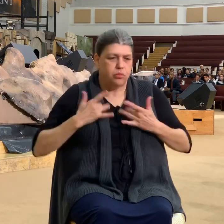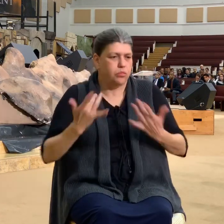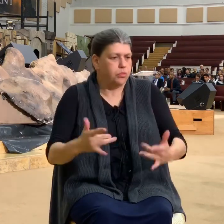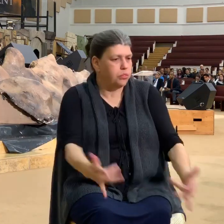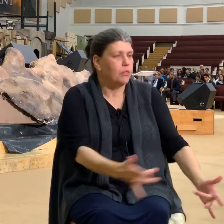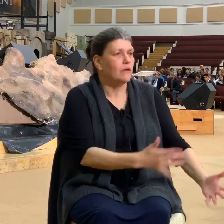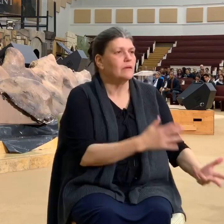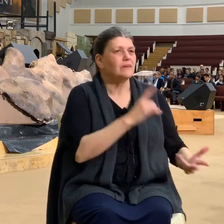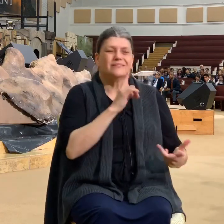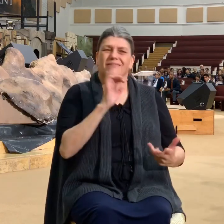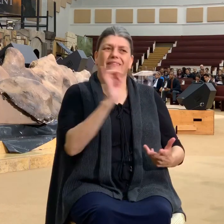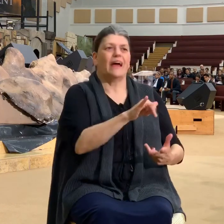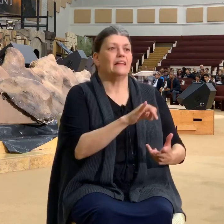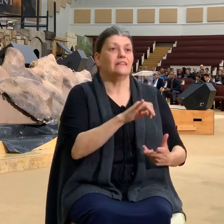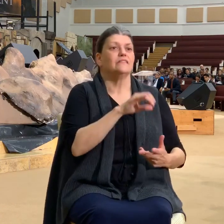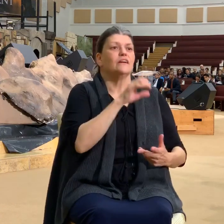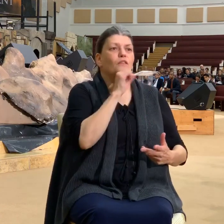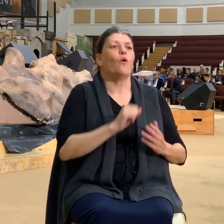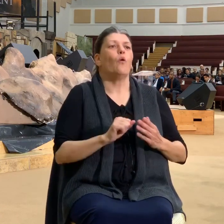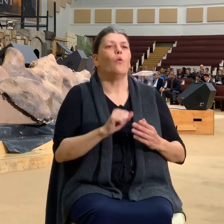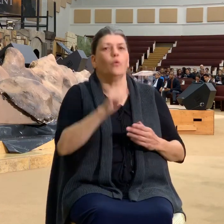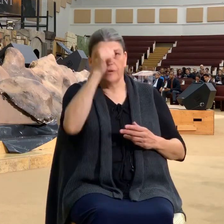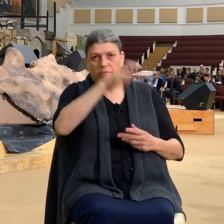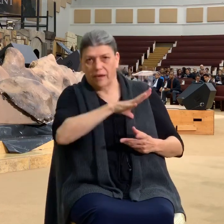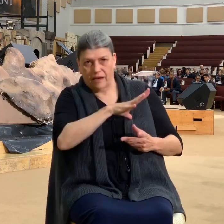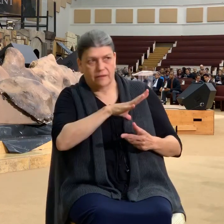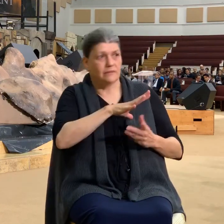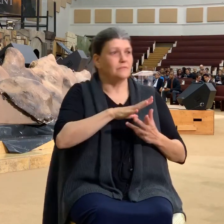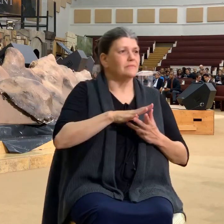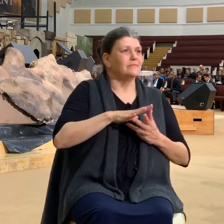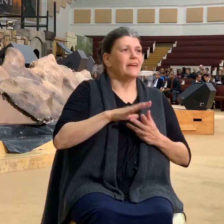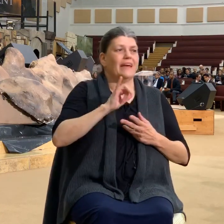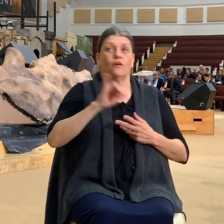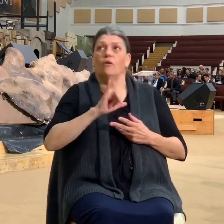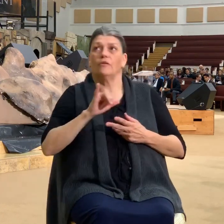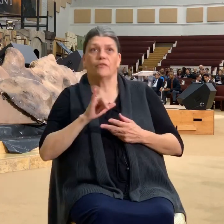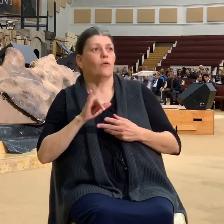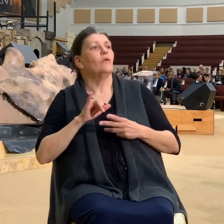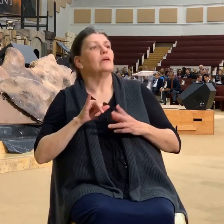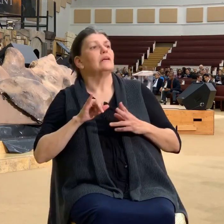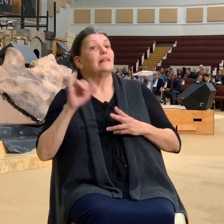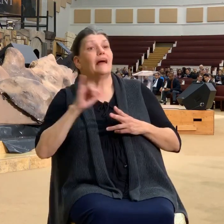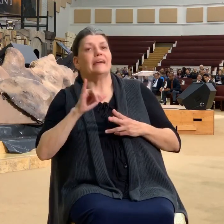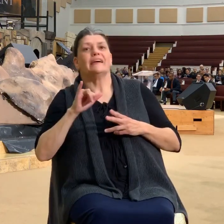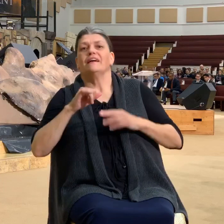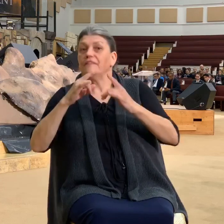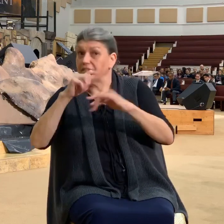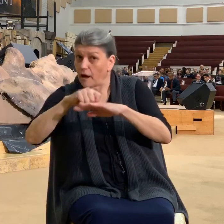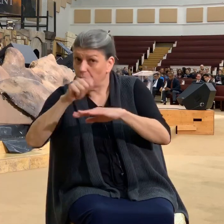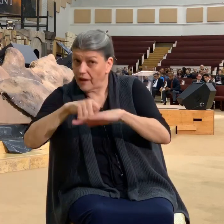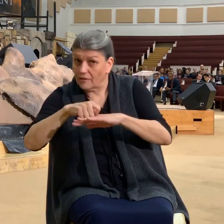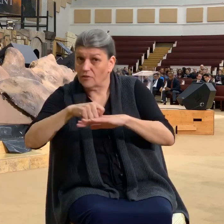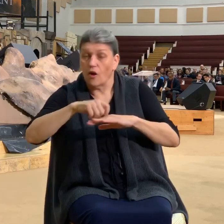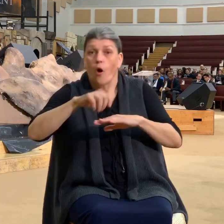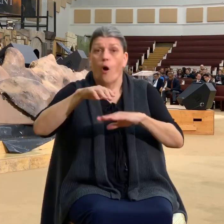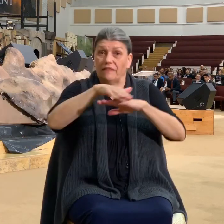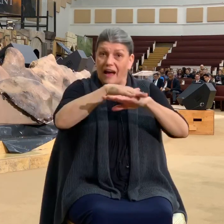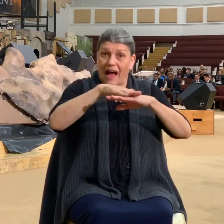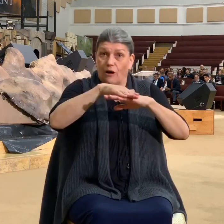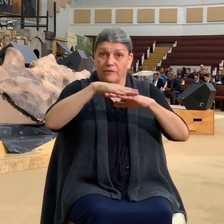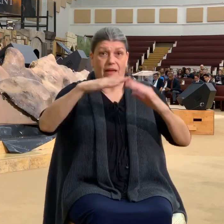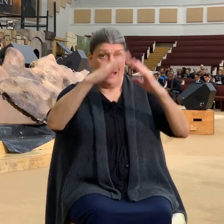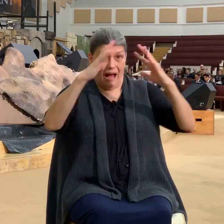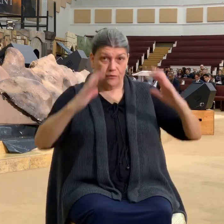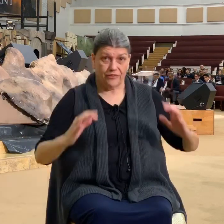the outside was those badger skins, the gold and the beauty and the tapestries, that was all on the inside. And so that's where that